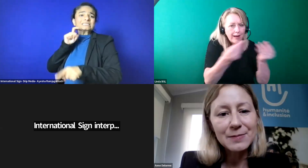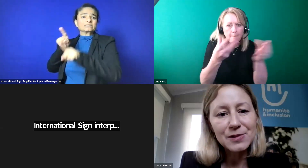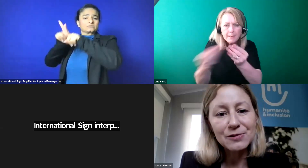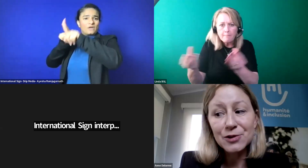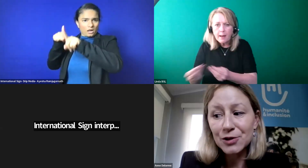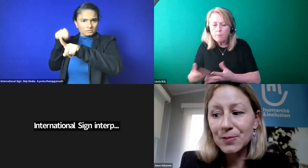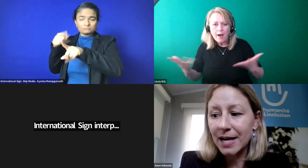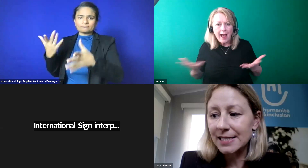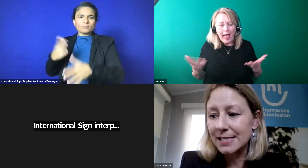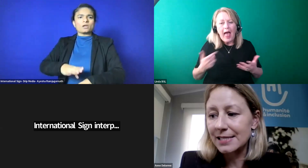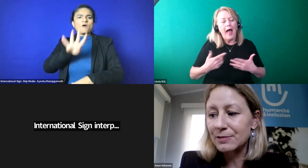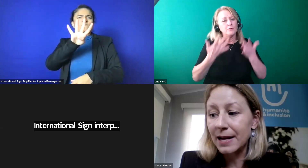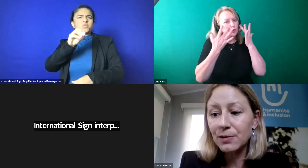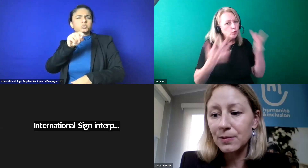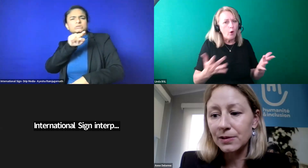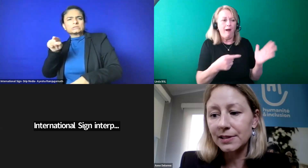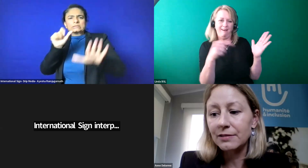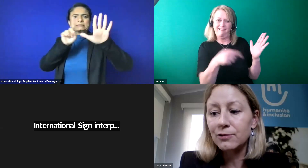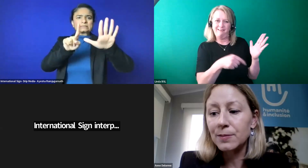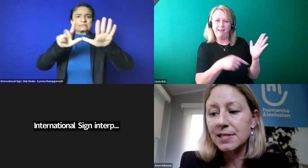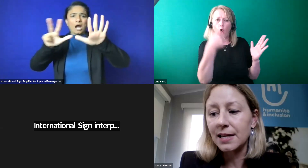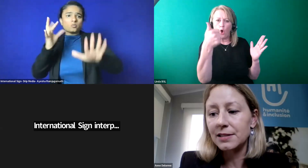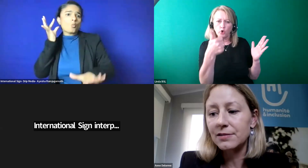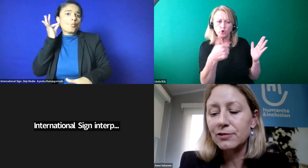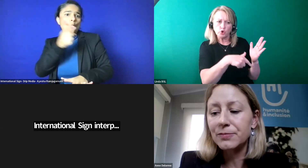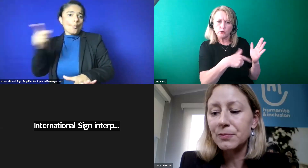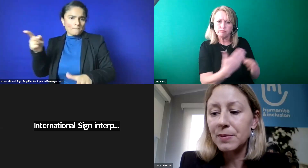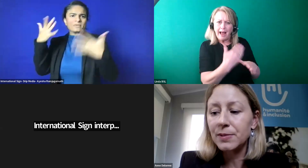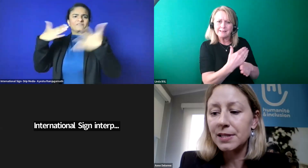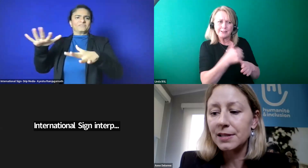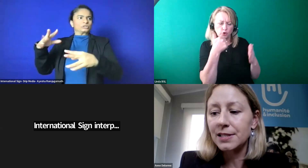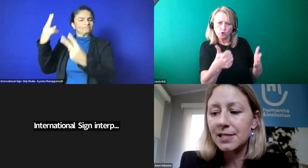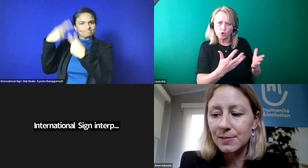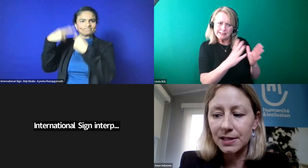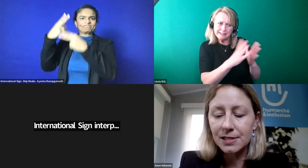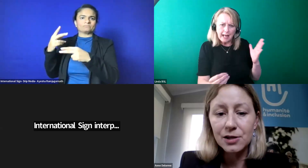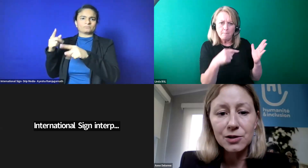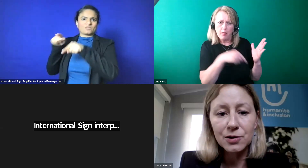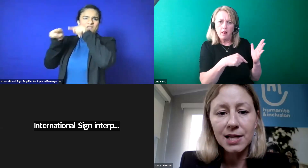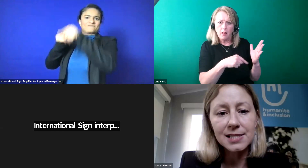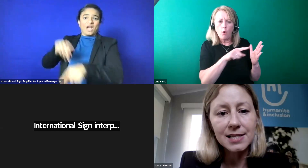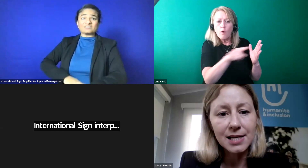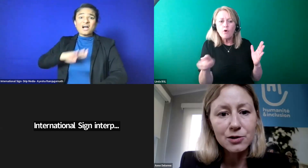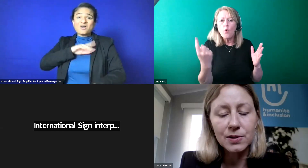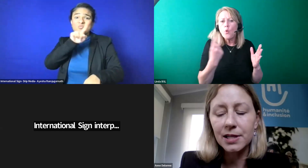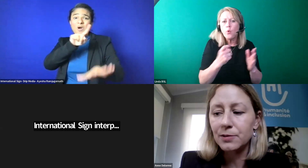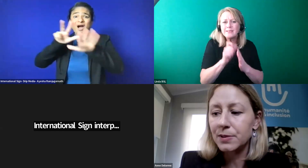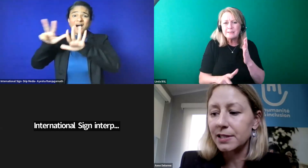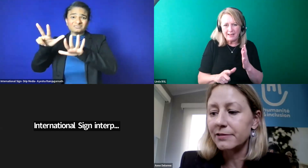showcase examples of good practices around the world in informed consent for women with disabilities